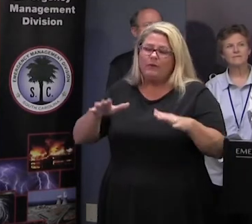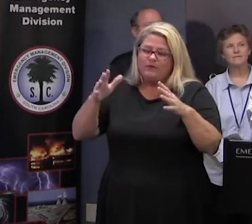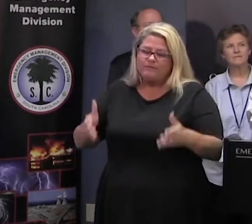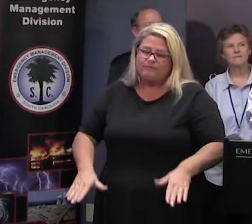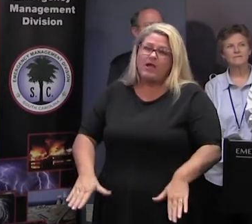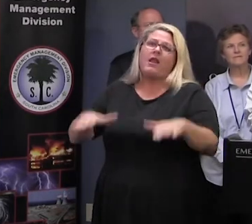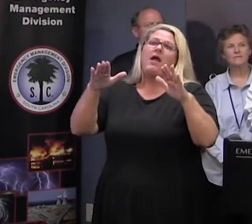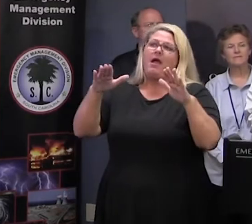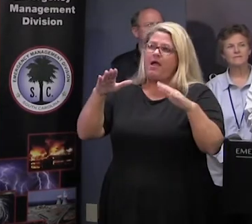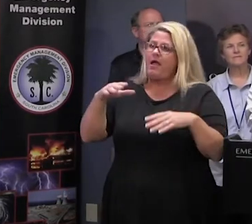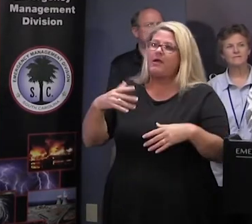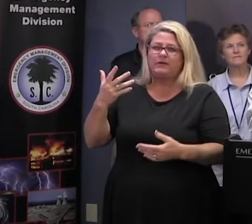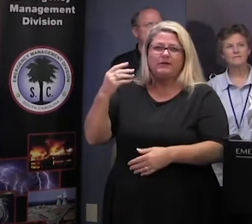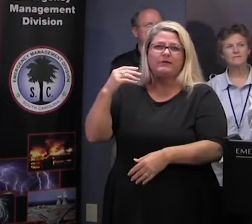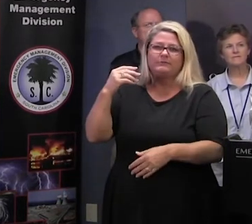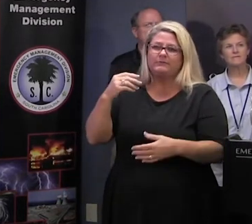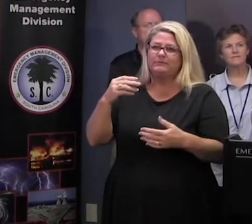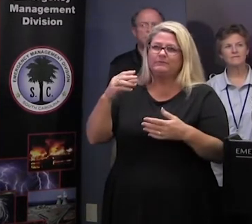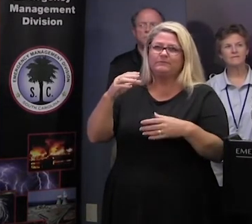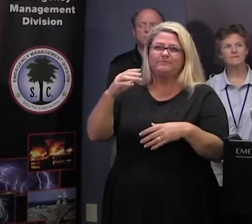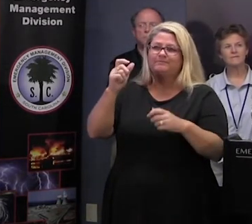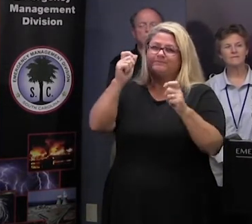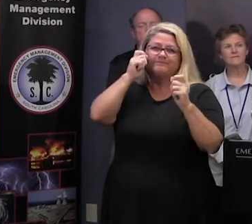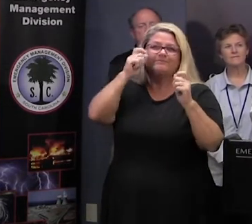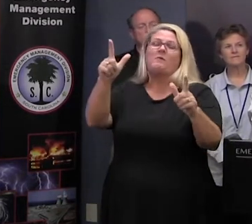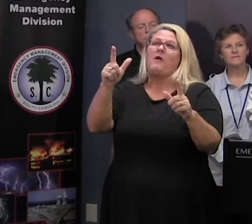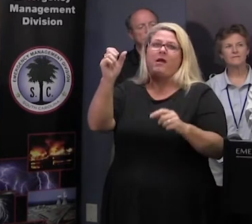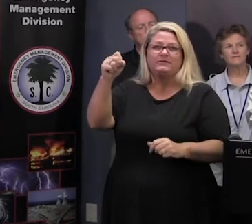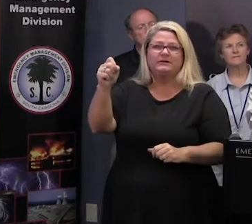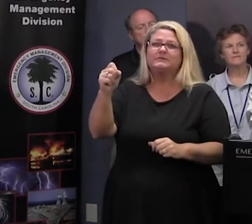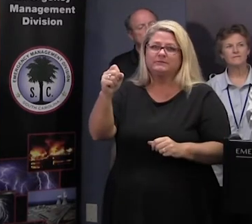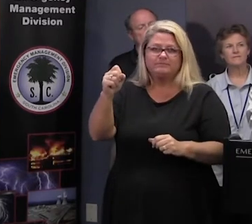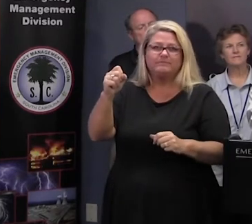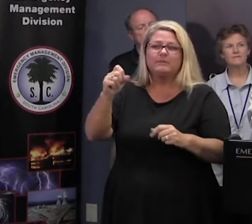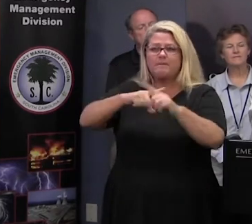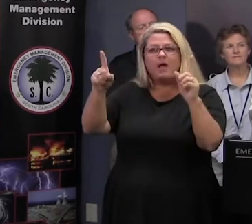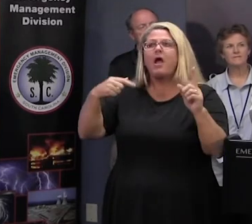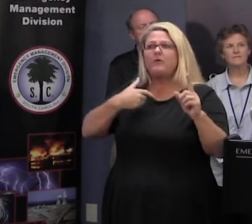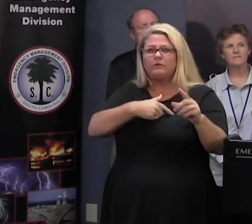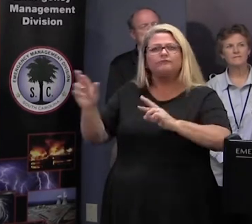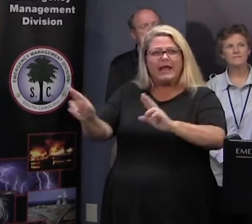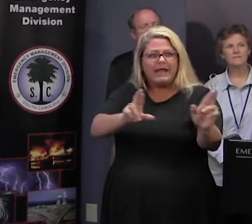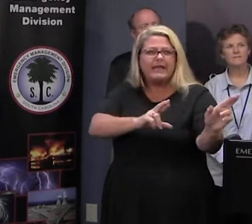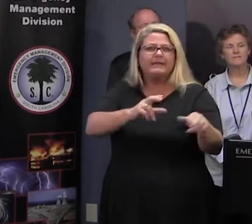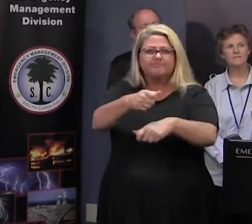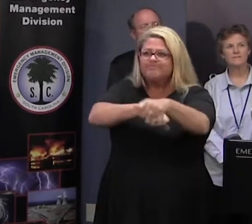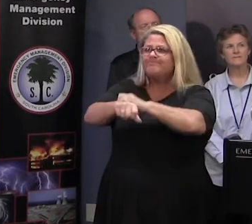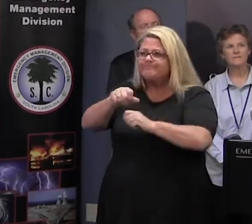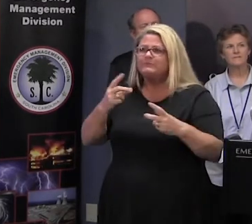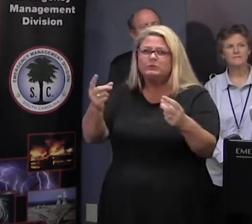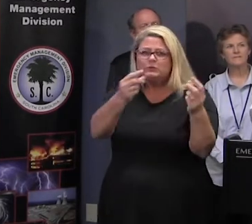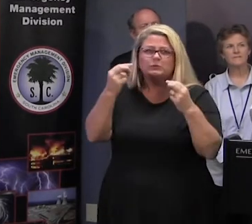and we are still in full battle mode in Georgetown County, in